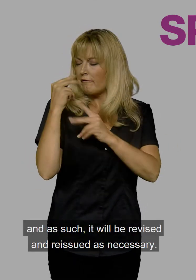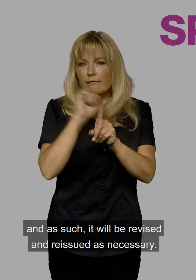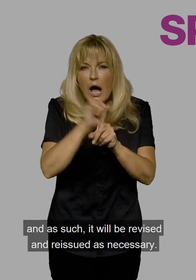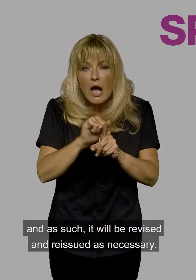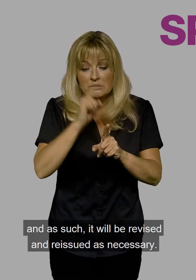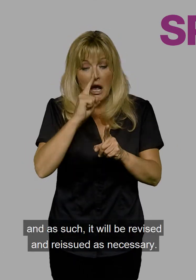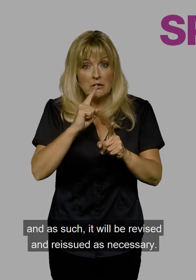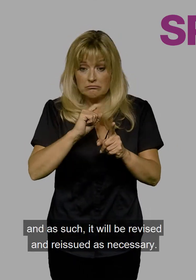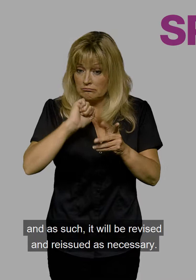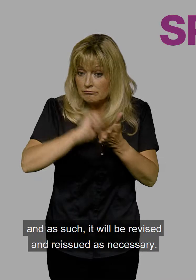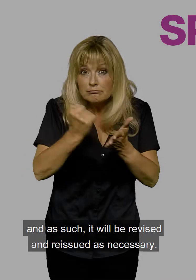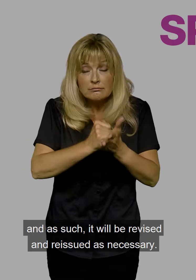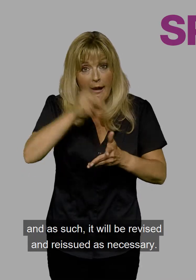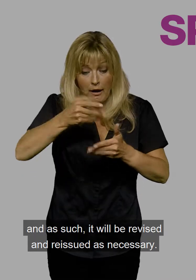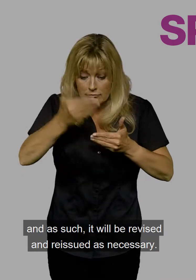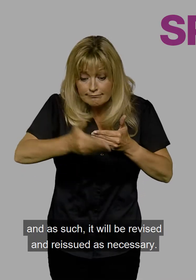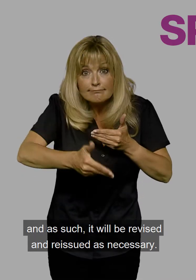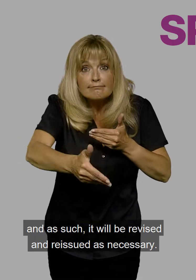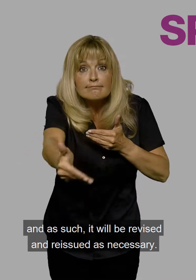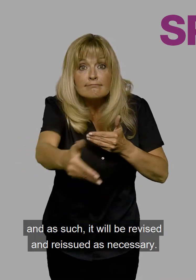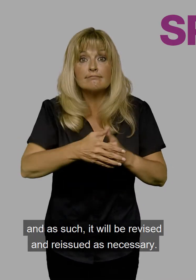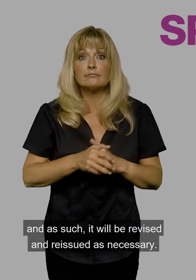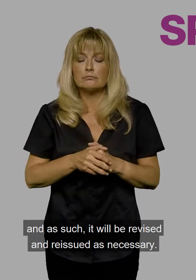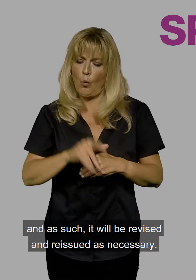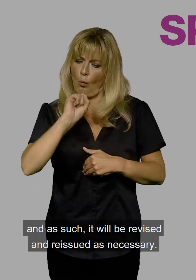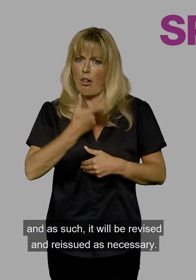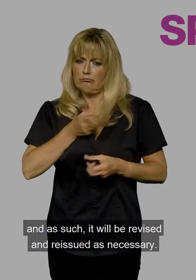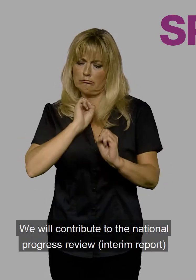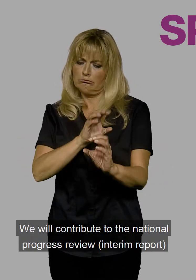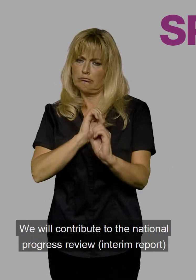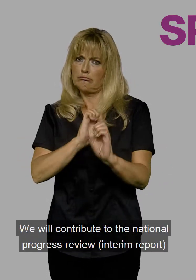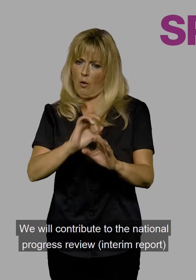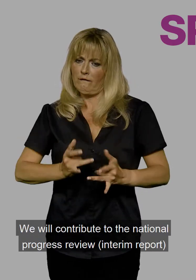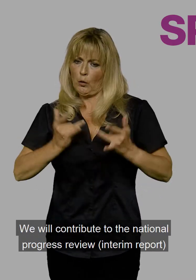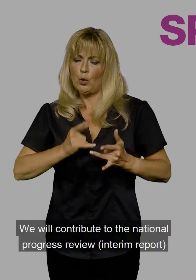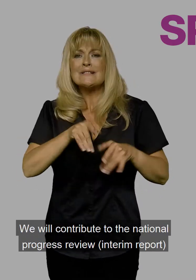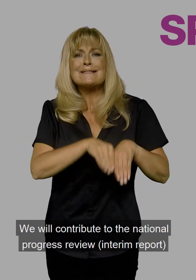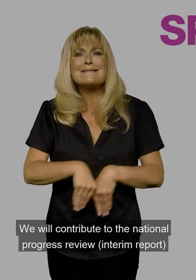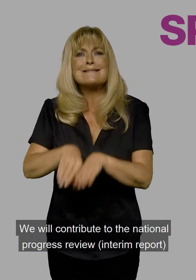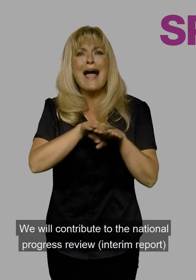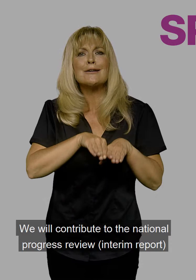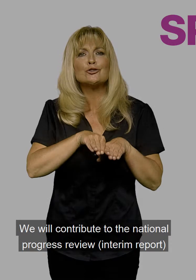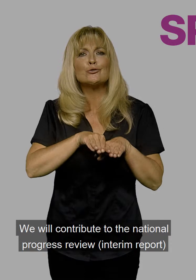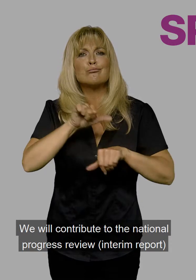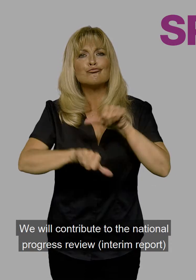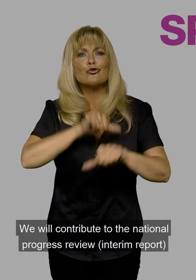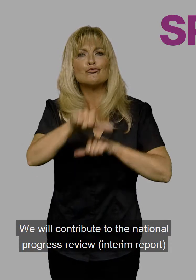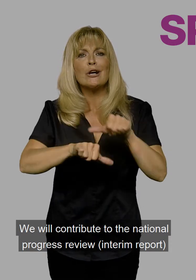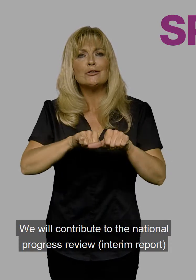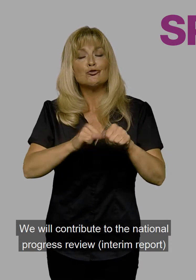be revised and reissued as necessary. We will contribute to the National Progress Review